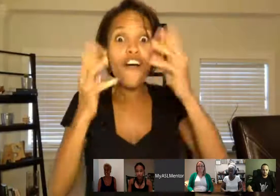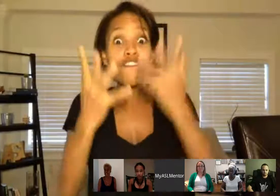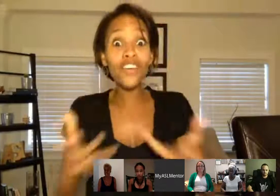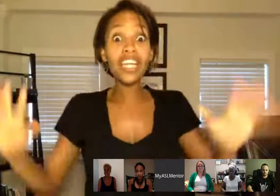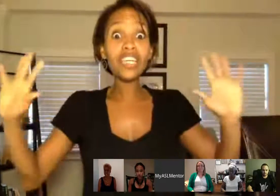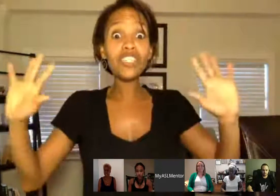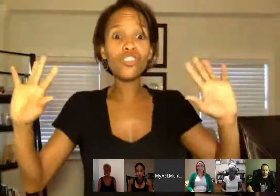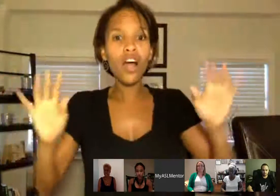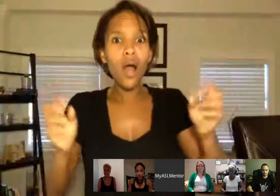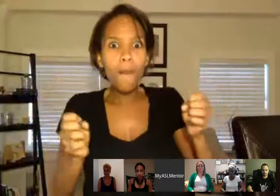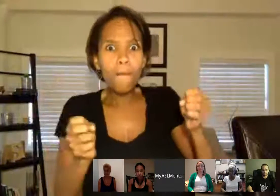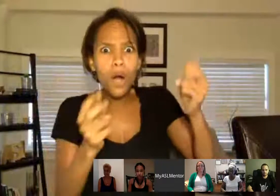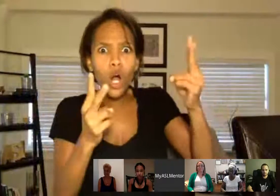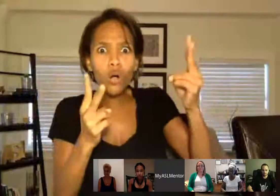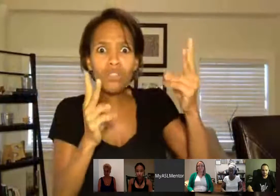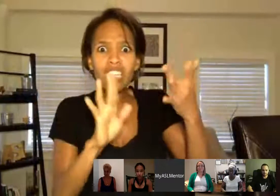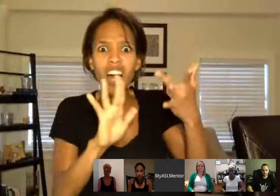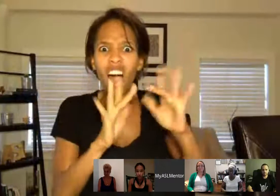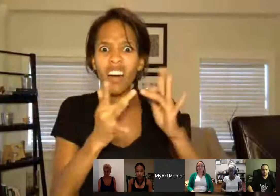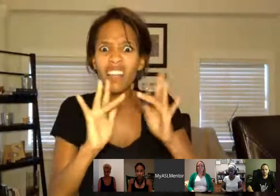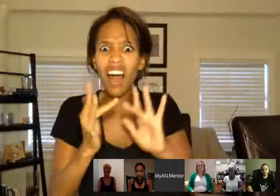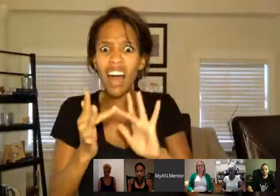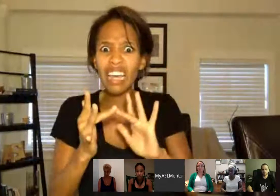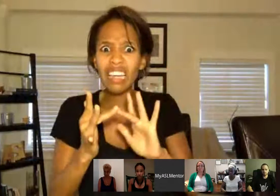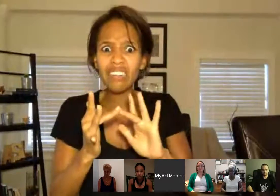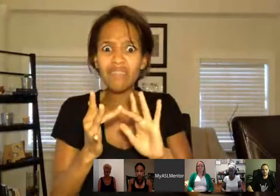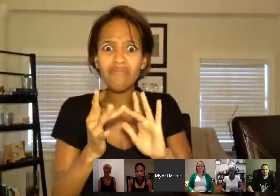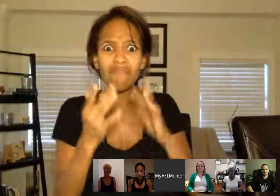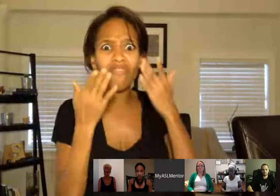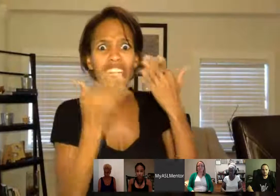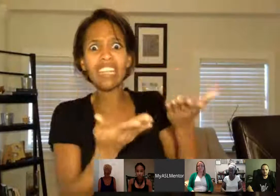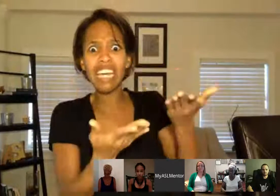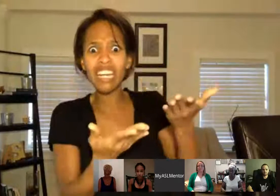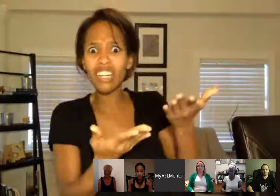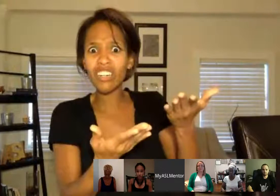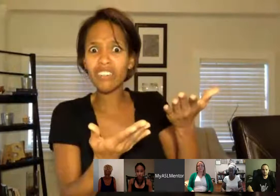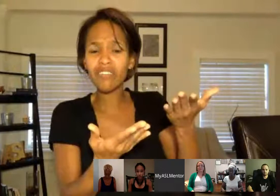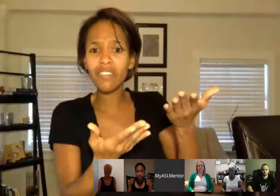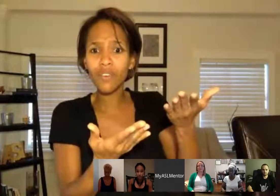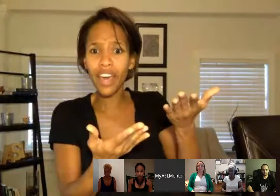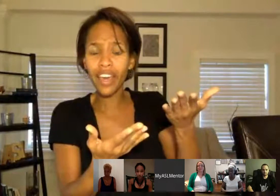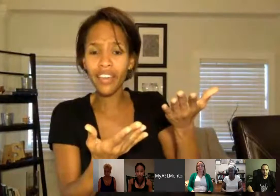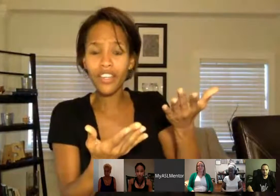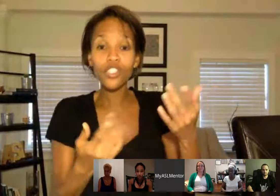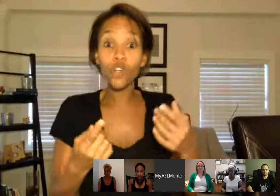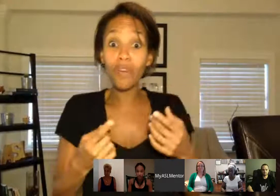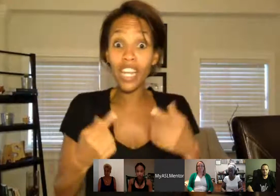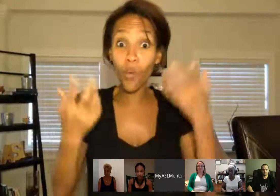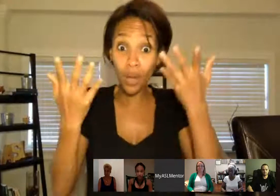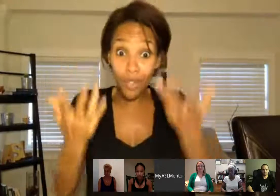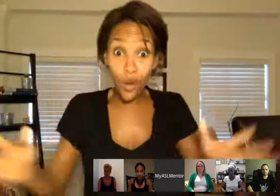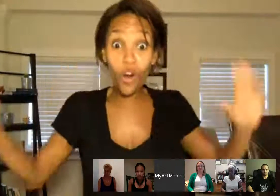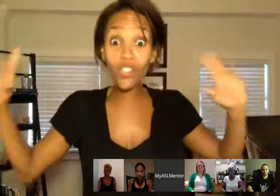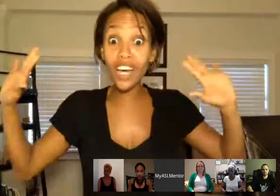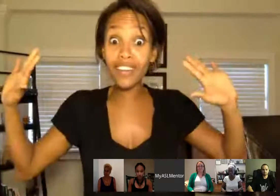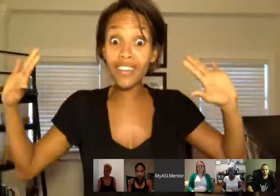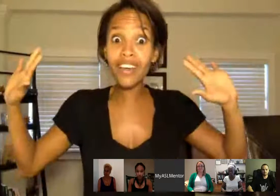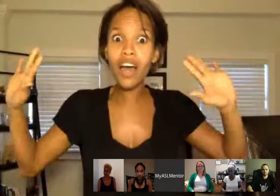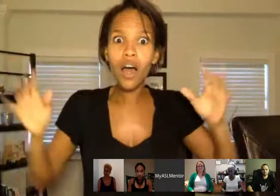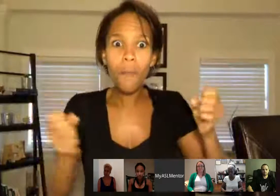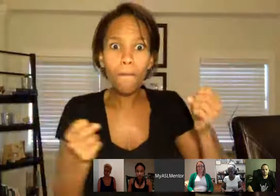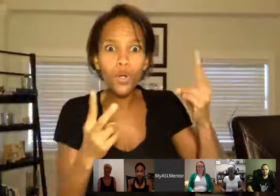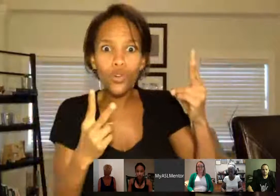it, finish, post online, right there, okay? So meaning when it was all